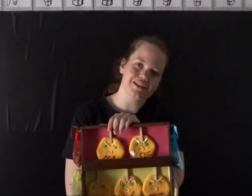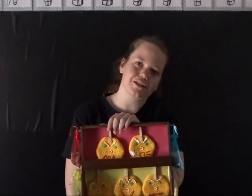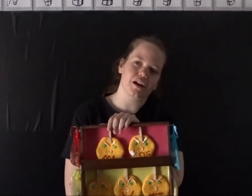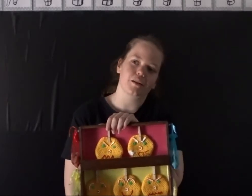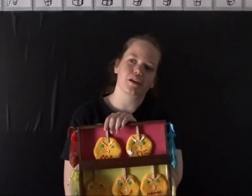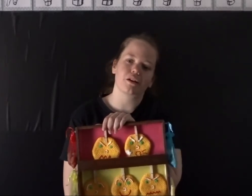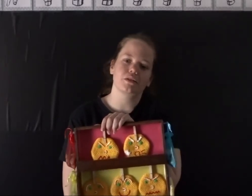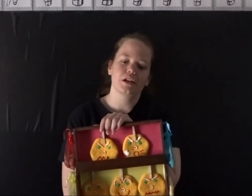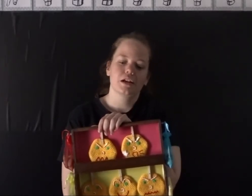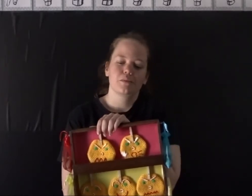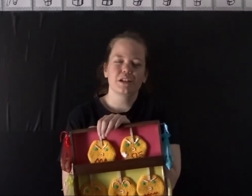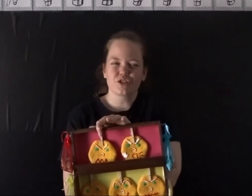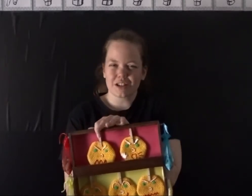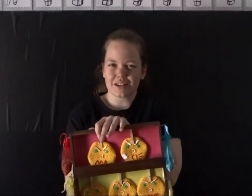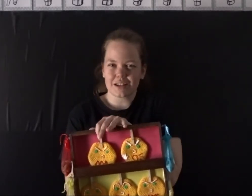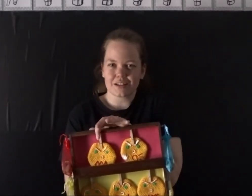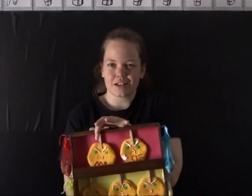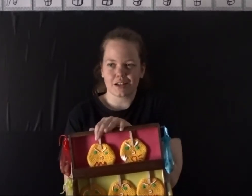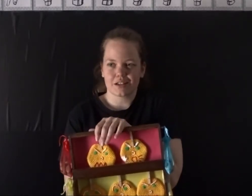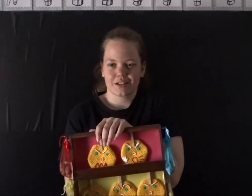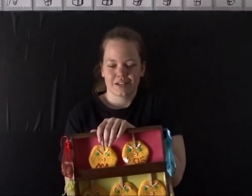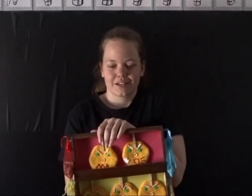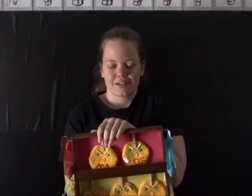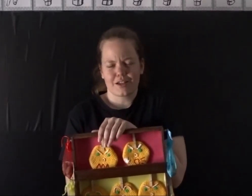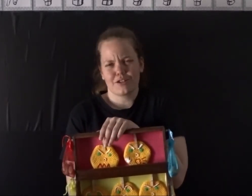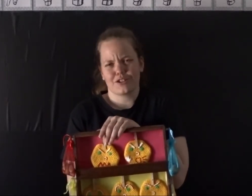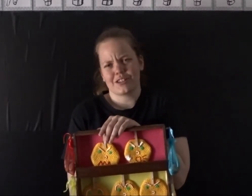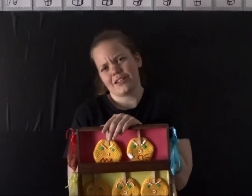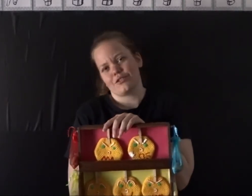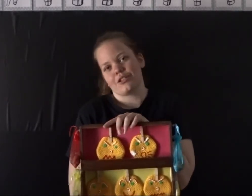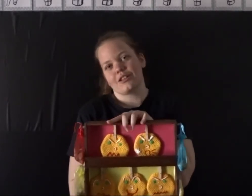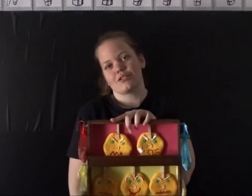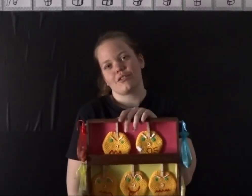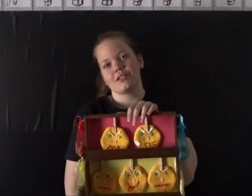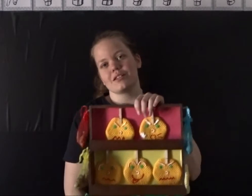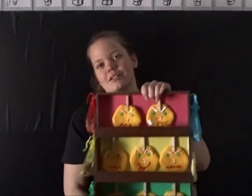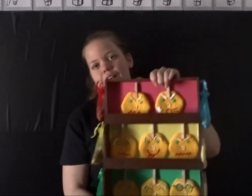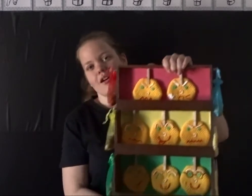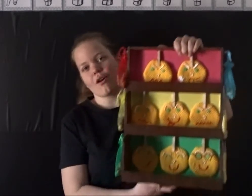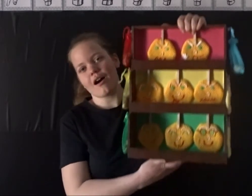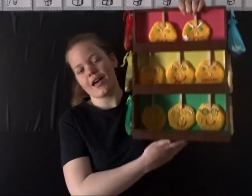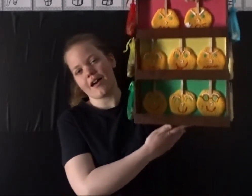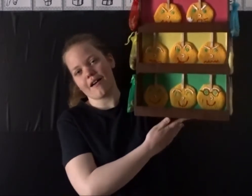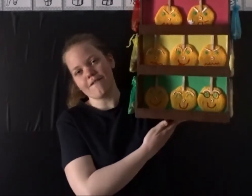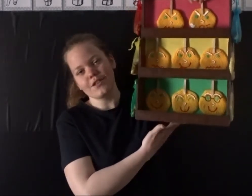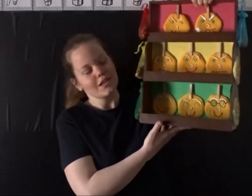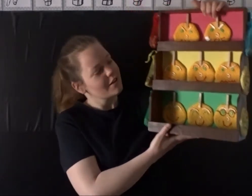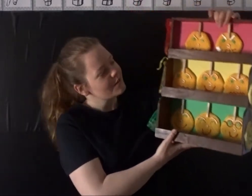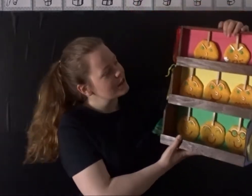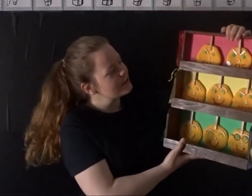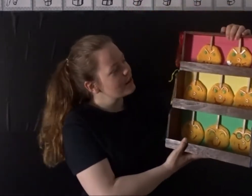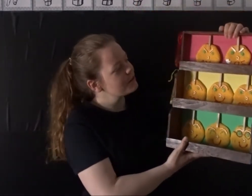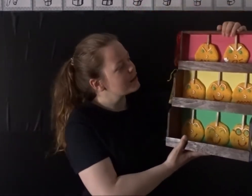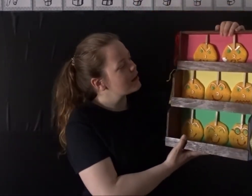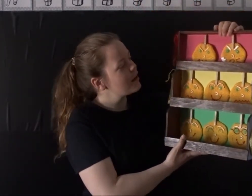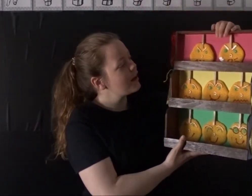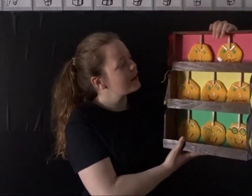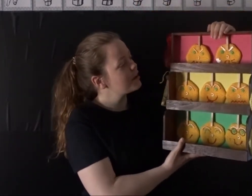talk about, pretty tricky thing to understand, really. So this is how I have figured out that I am